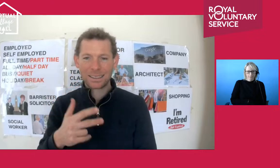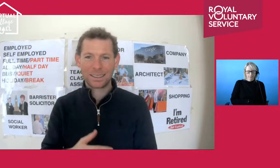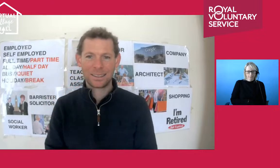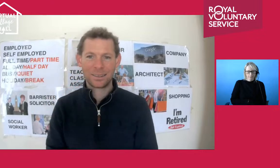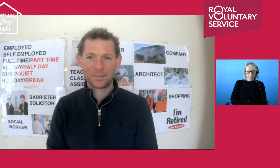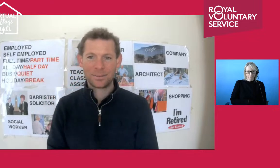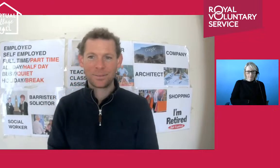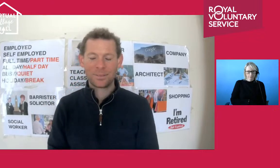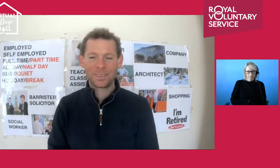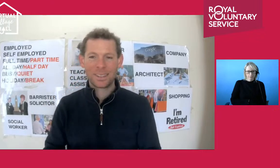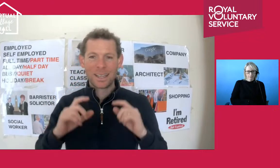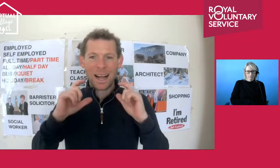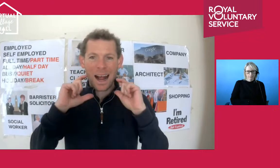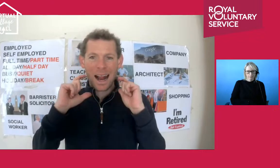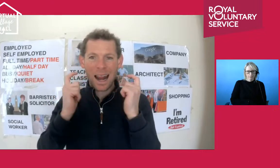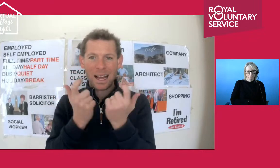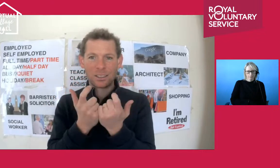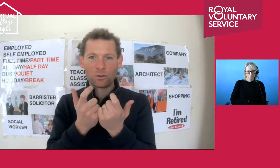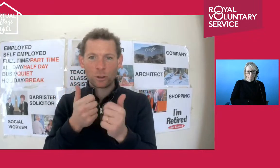number 18,